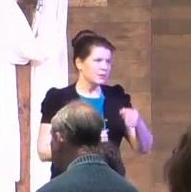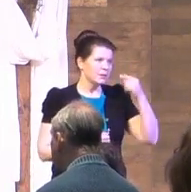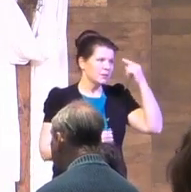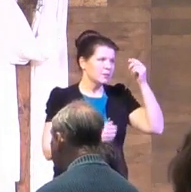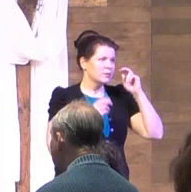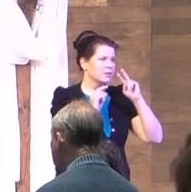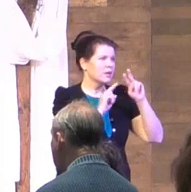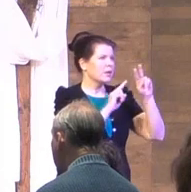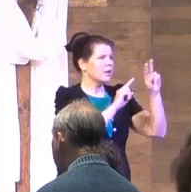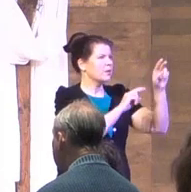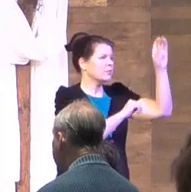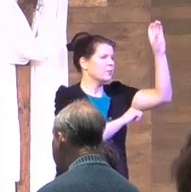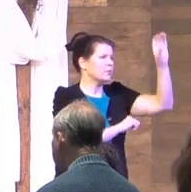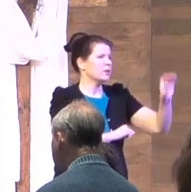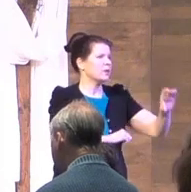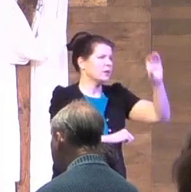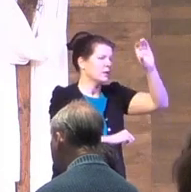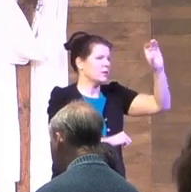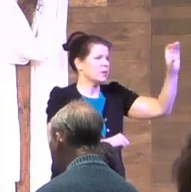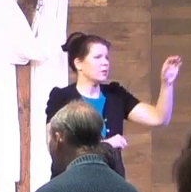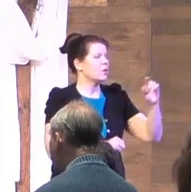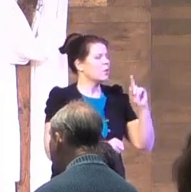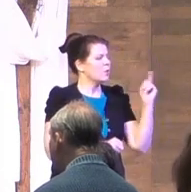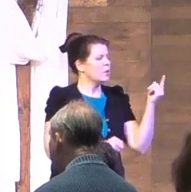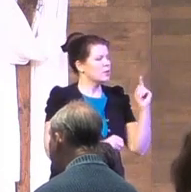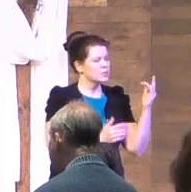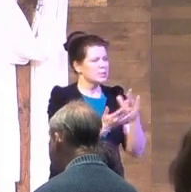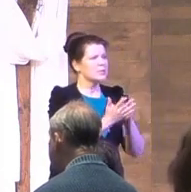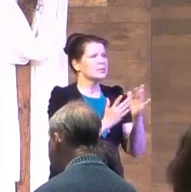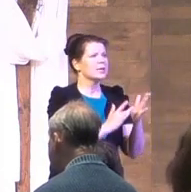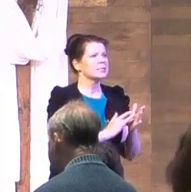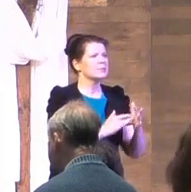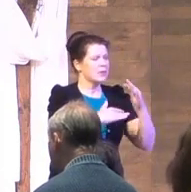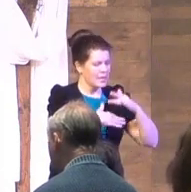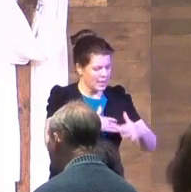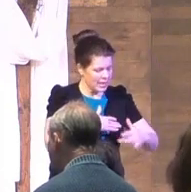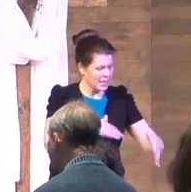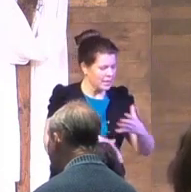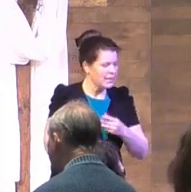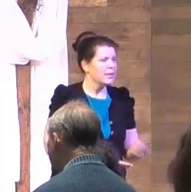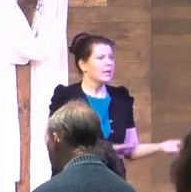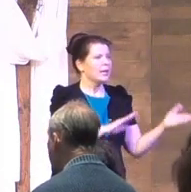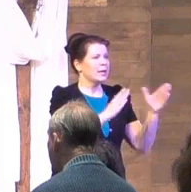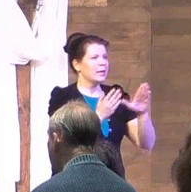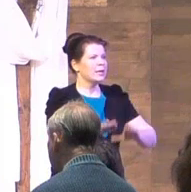Going to Calvary, where Jesus bled.